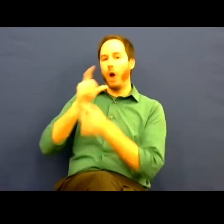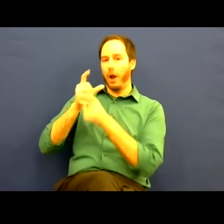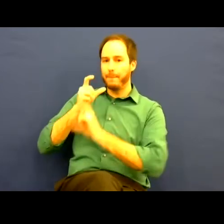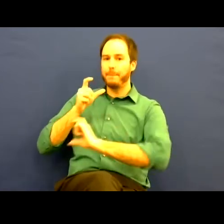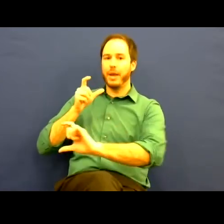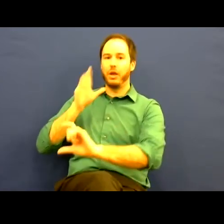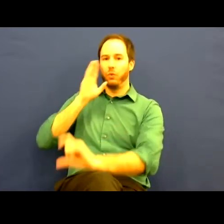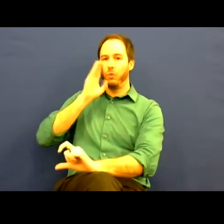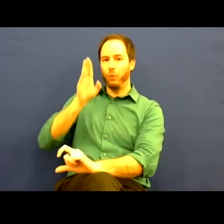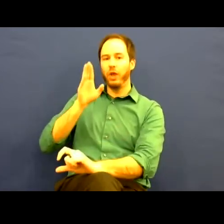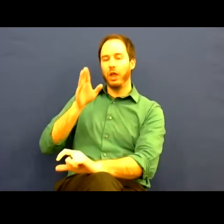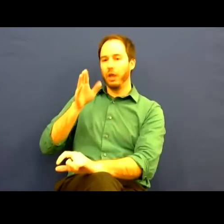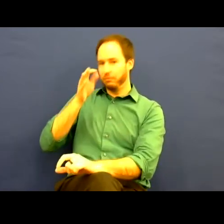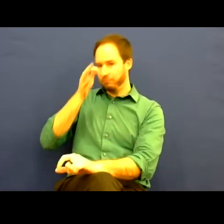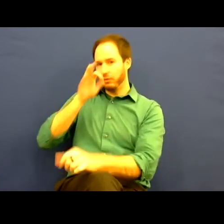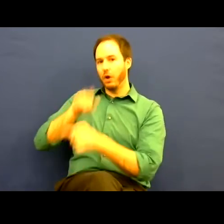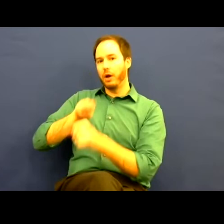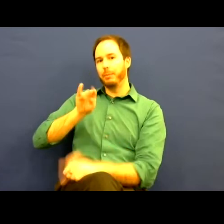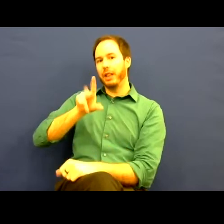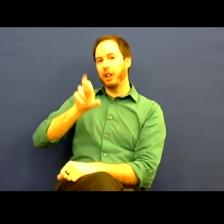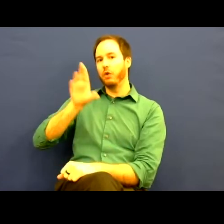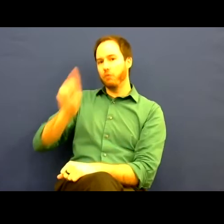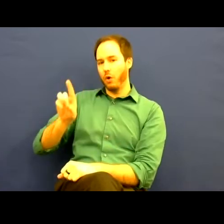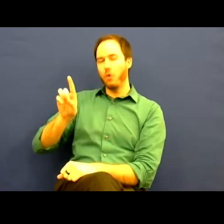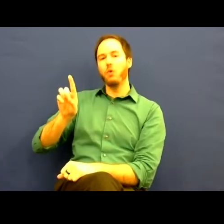going down Middle Road.